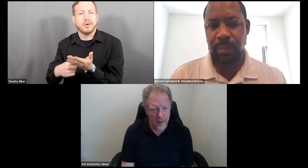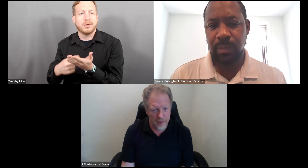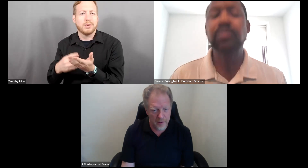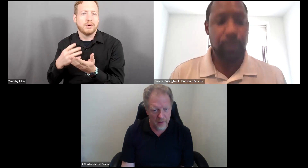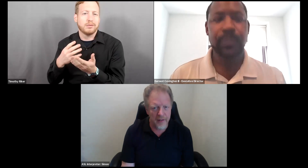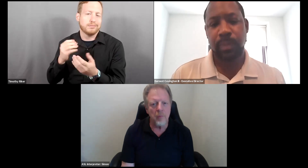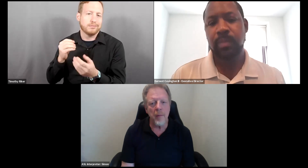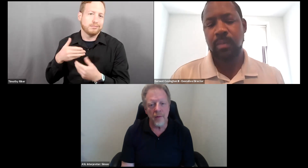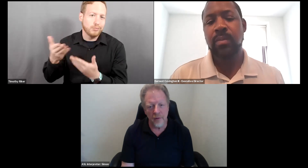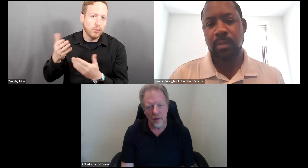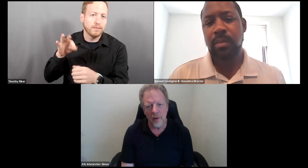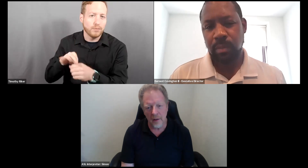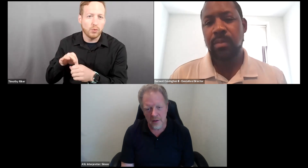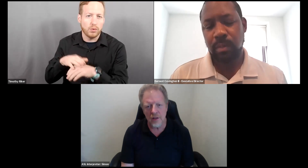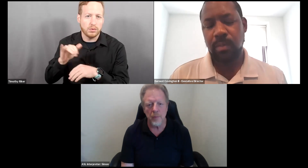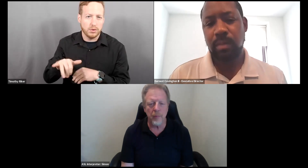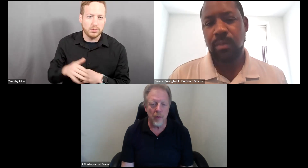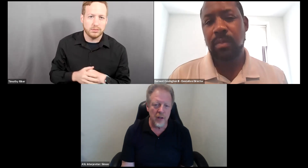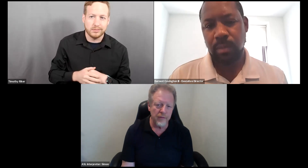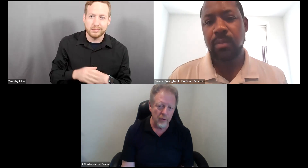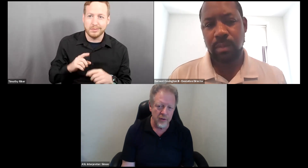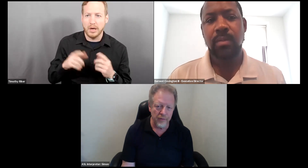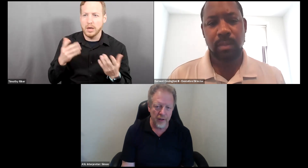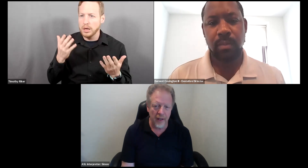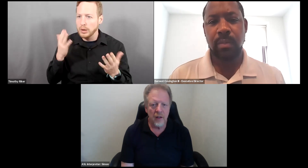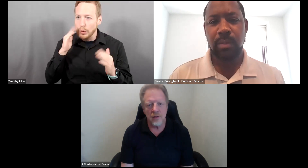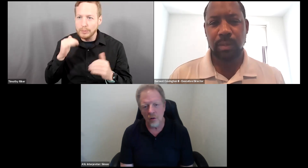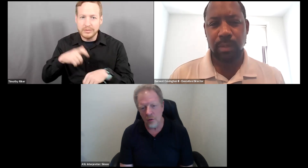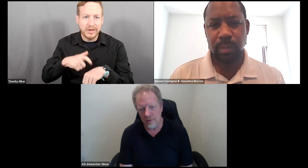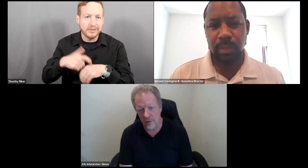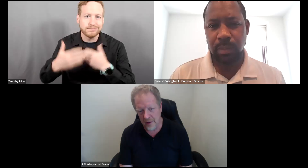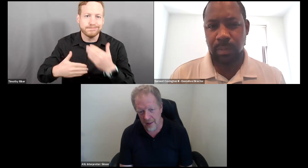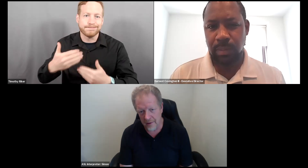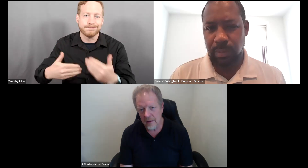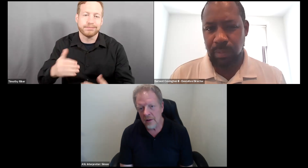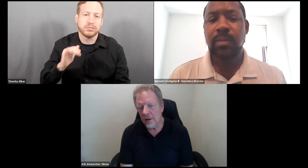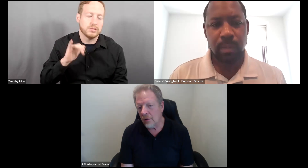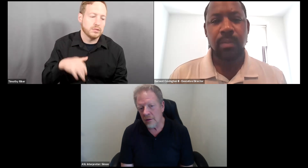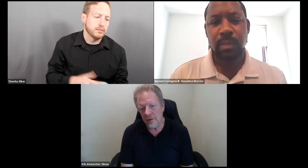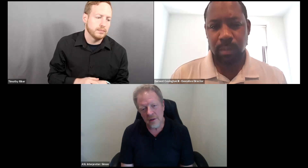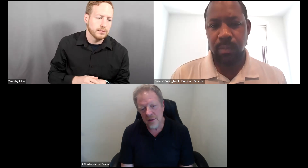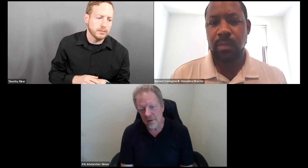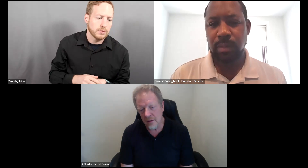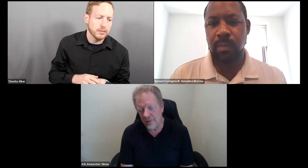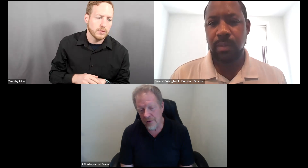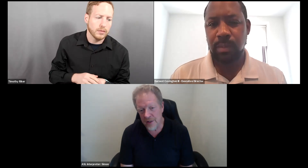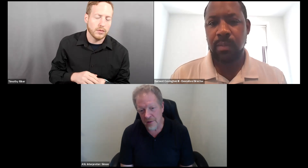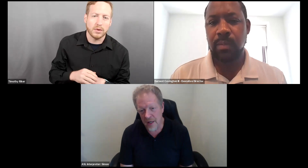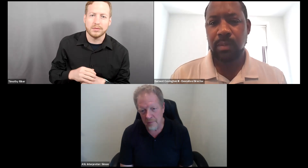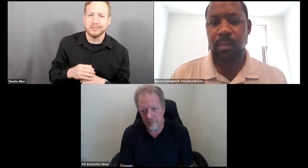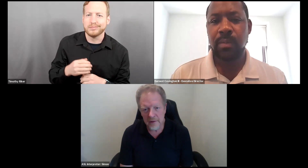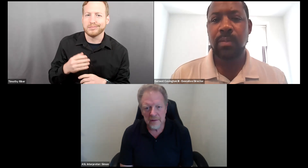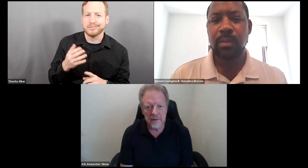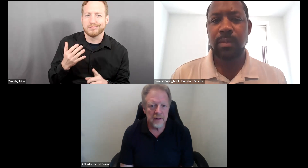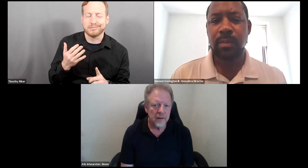different items and stuff, then maybe, you know, we can discuss the proposal on the vote and stuff like that. So holding off the vote to the end, you know, just, you know, for the sake of